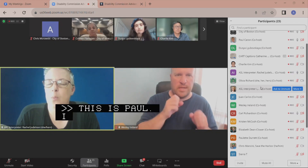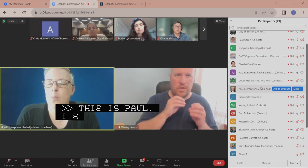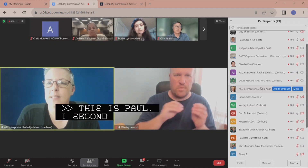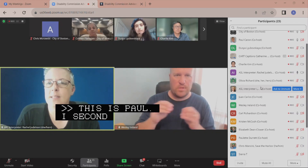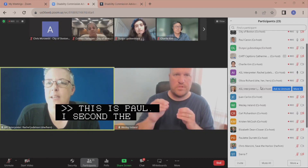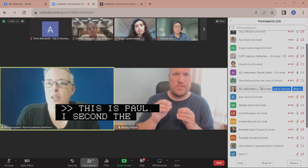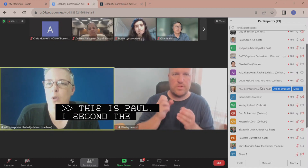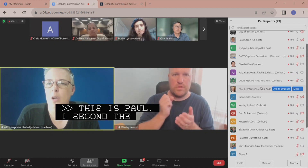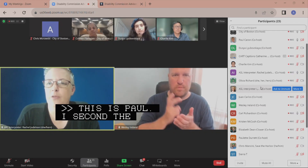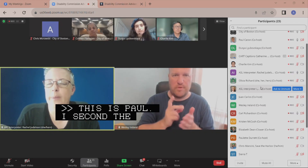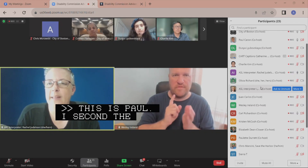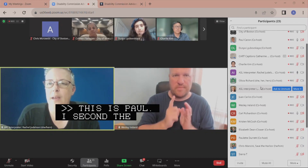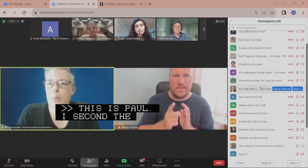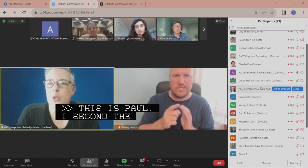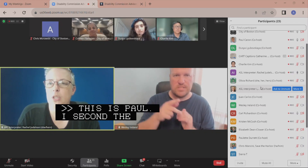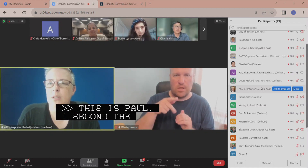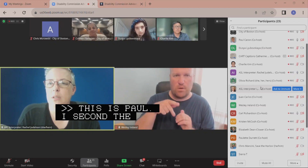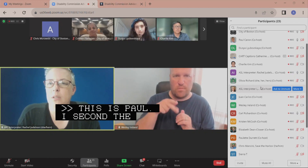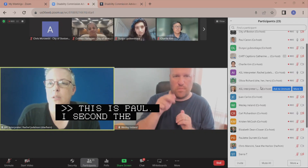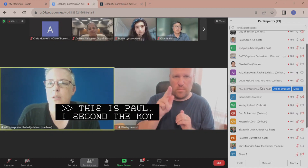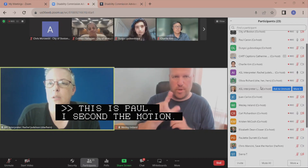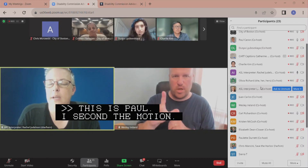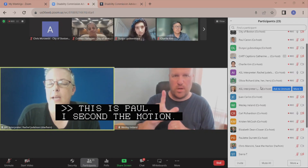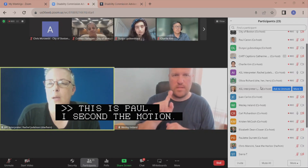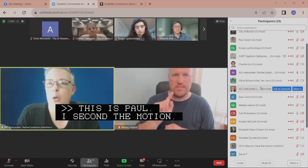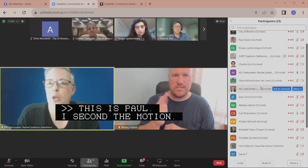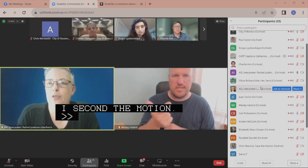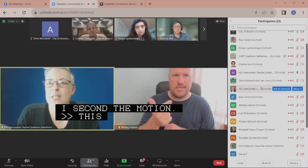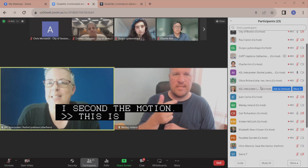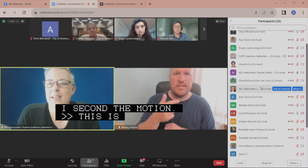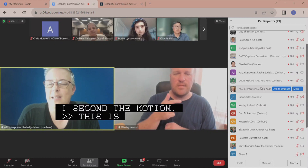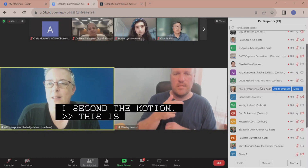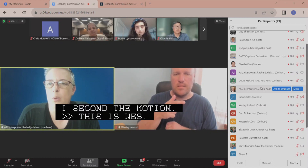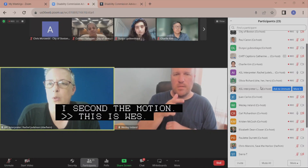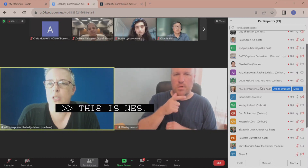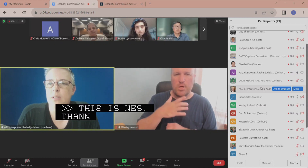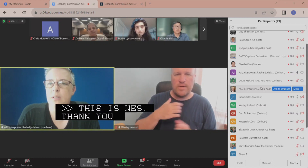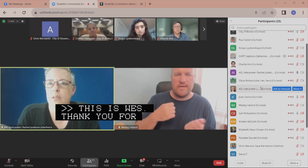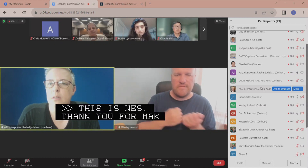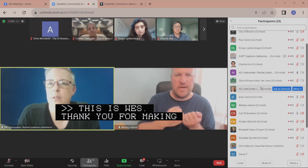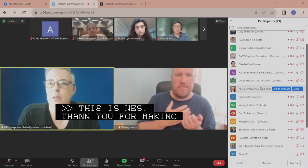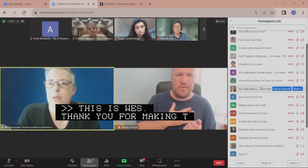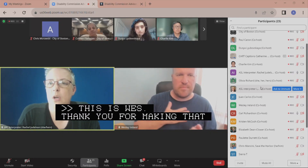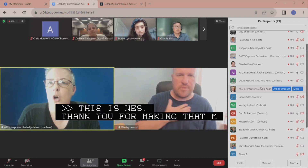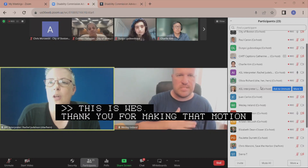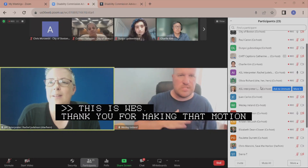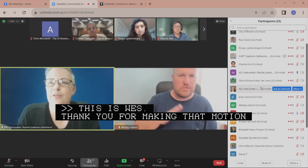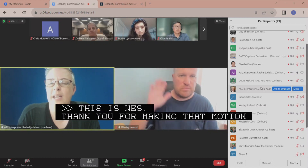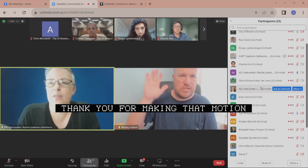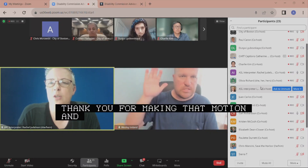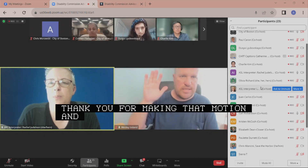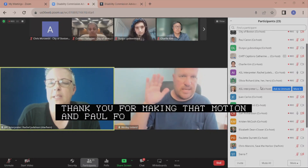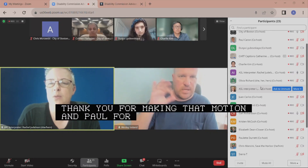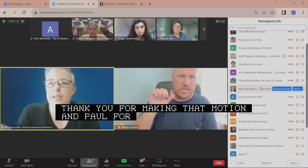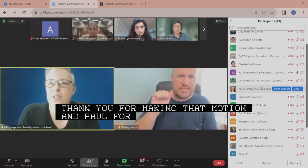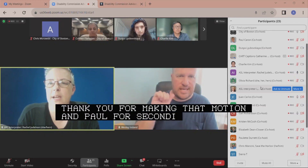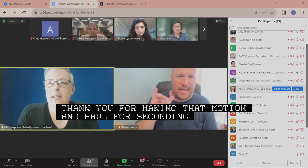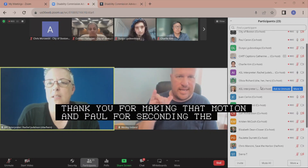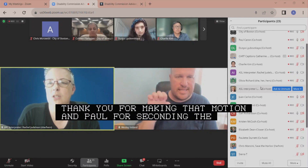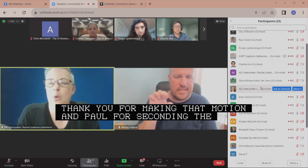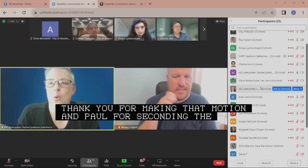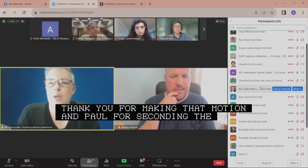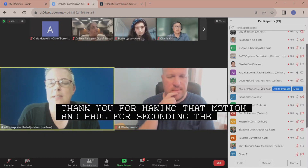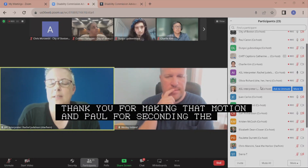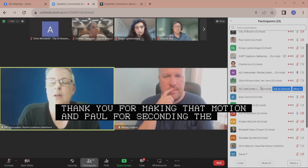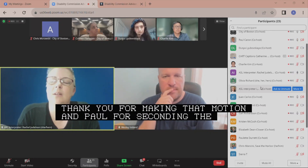This is Wes. Thank you, Carl, for making that motion, and Paul for seconding the motion. All in favor, please raise your